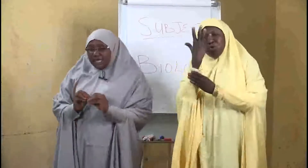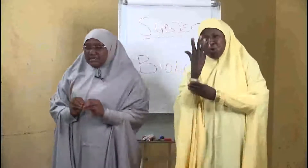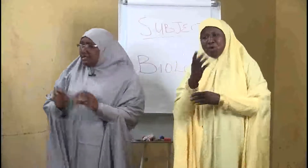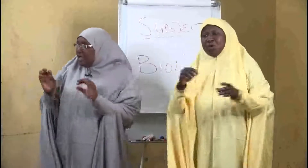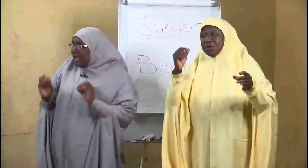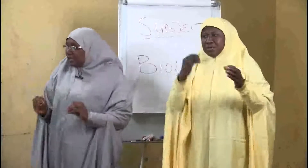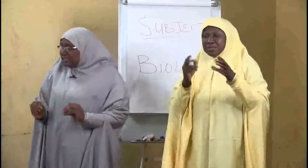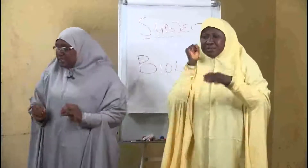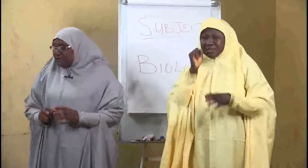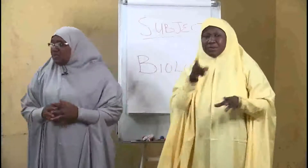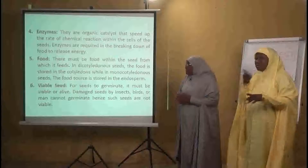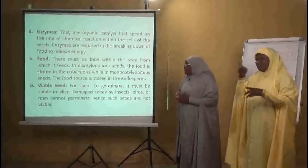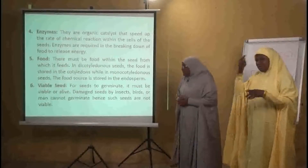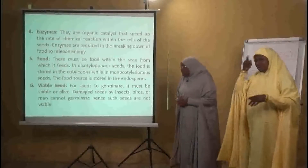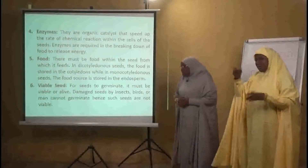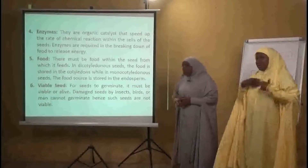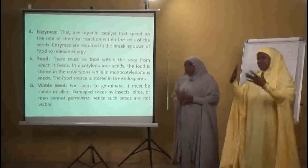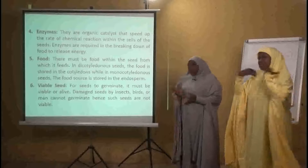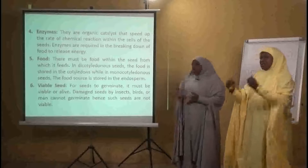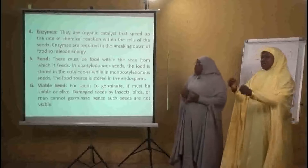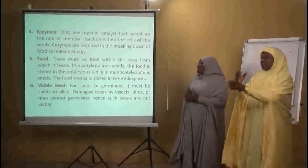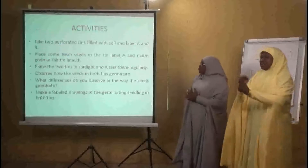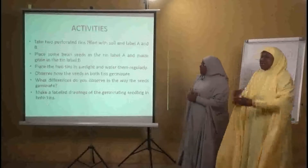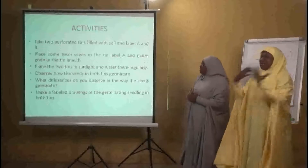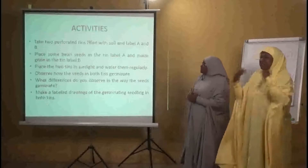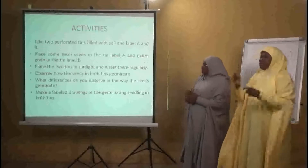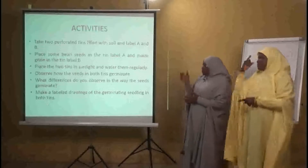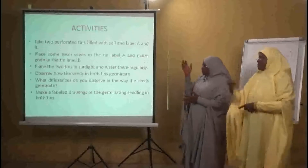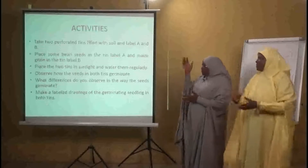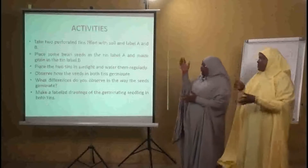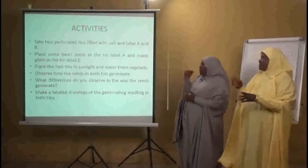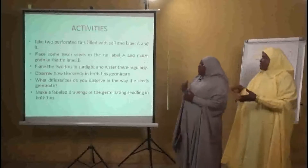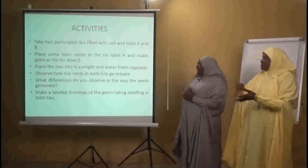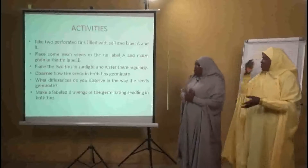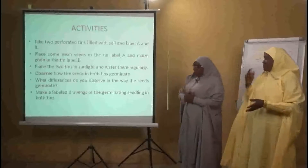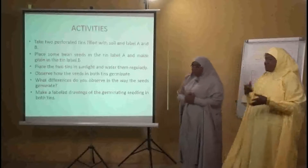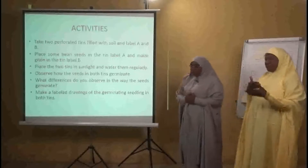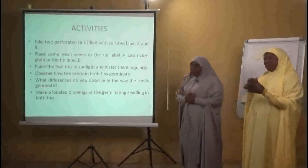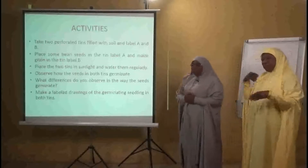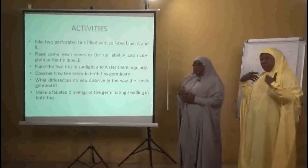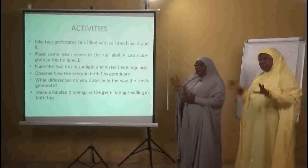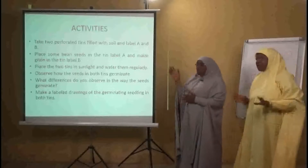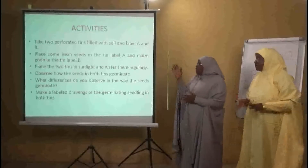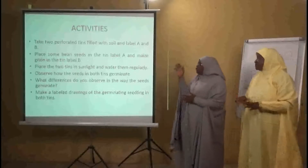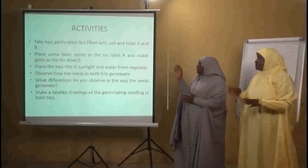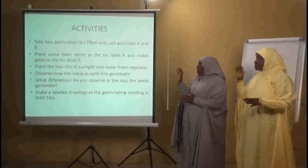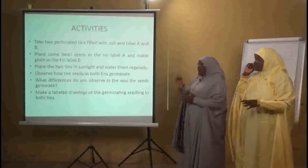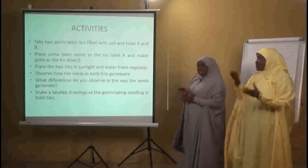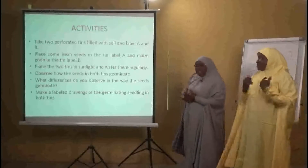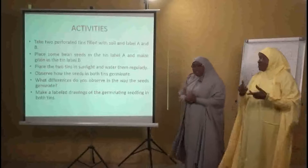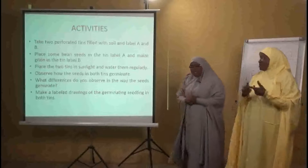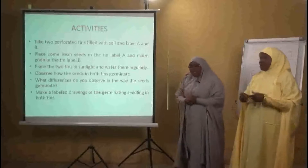to get a healthy seed. So my students, before I go, I want to give